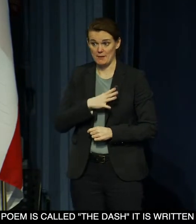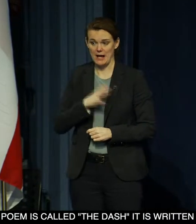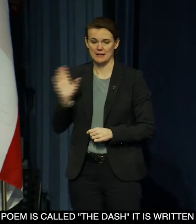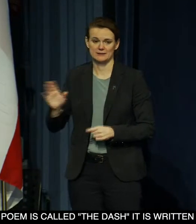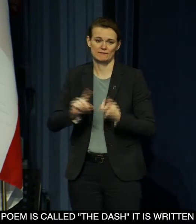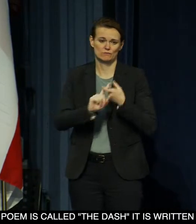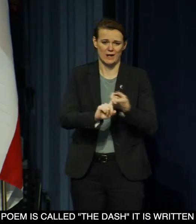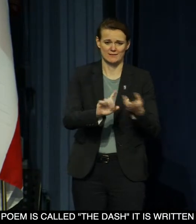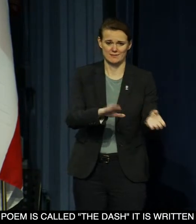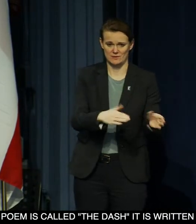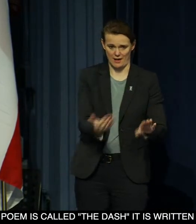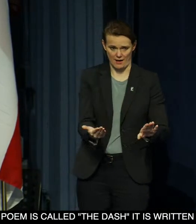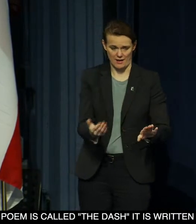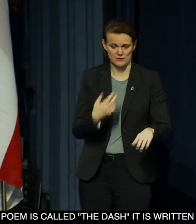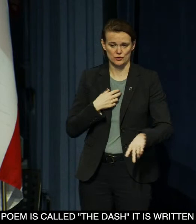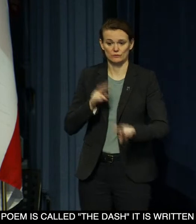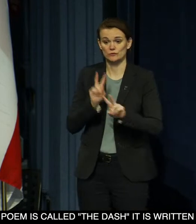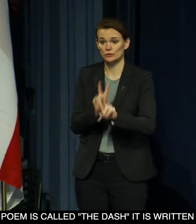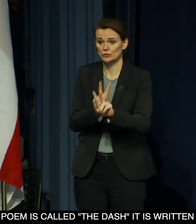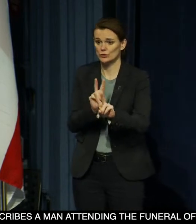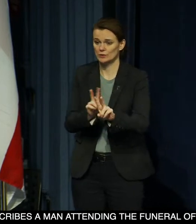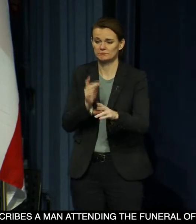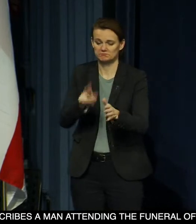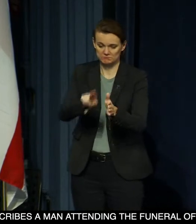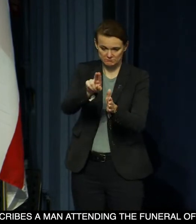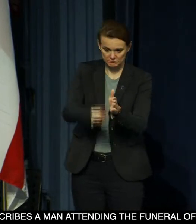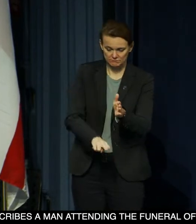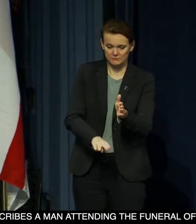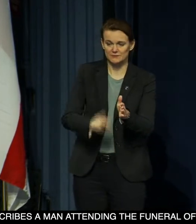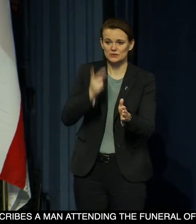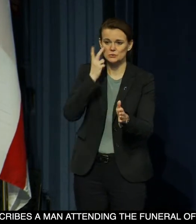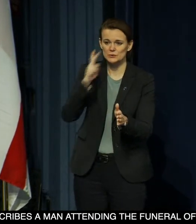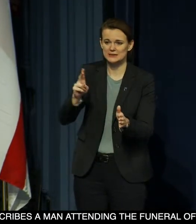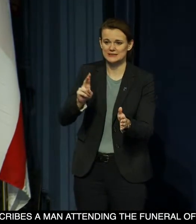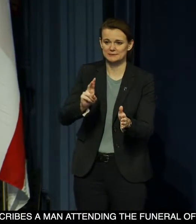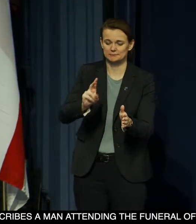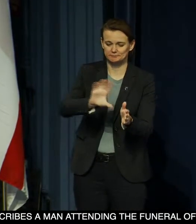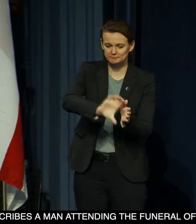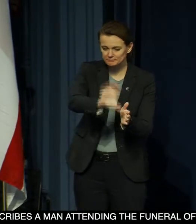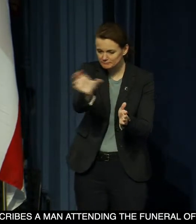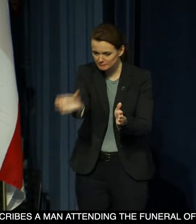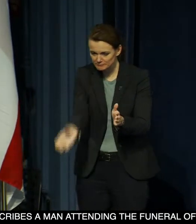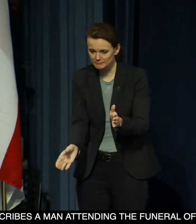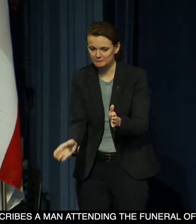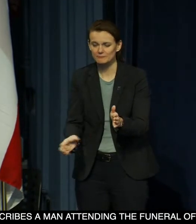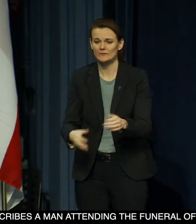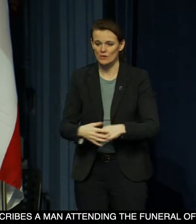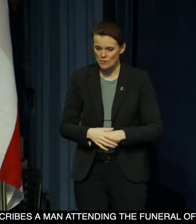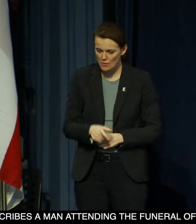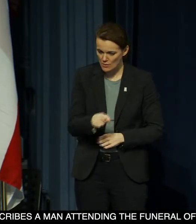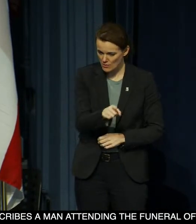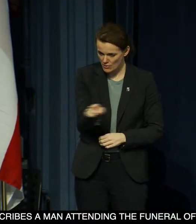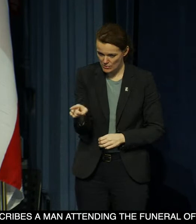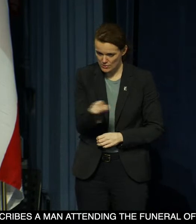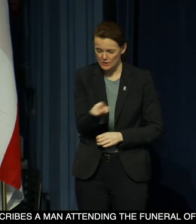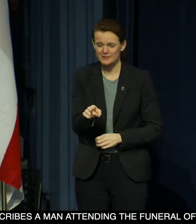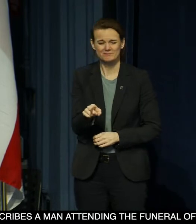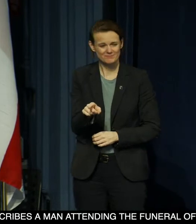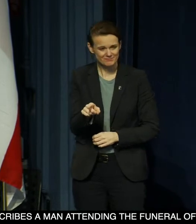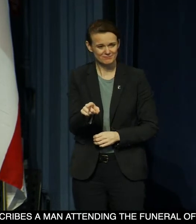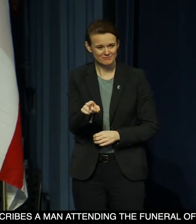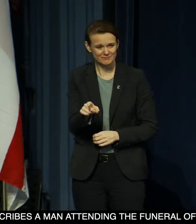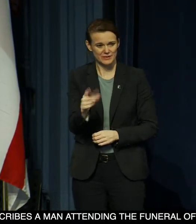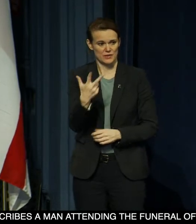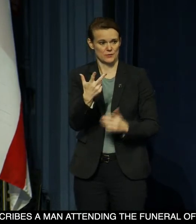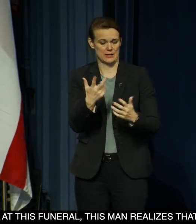friend. And at this funeral, this man realizes that on the tombstone of his best friend are 3 important